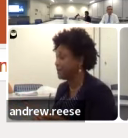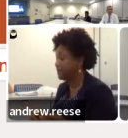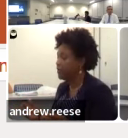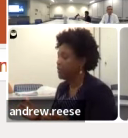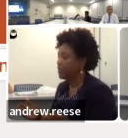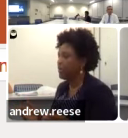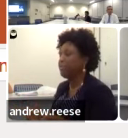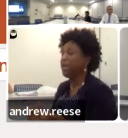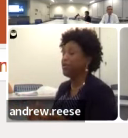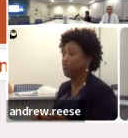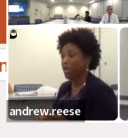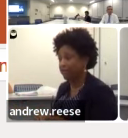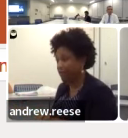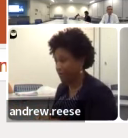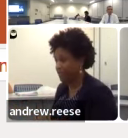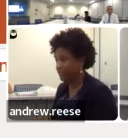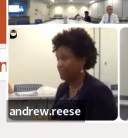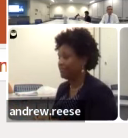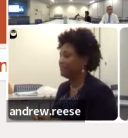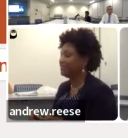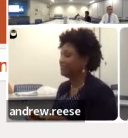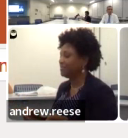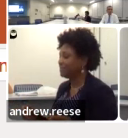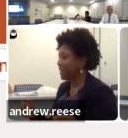firsthand that when people are not well informed